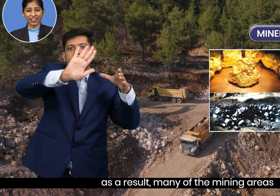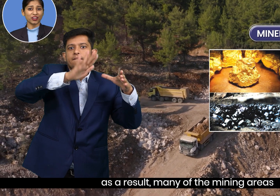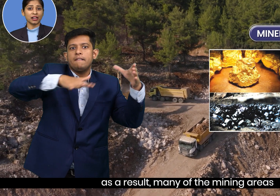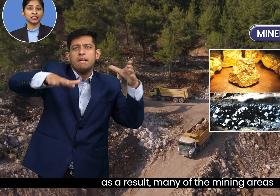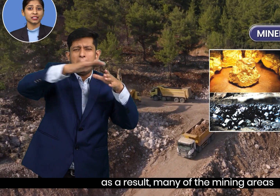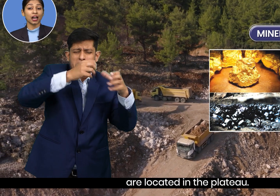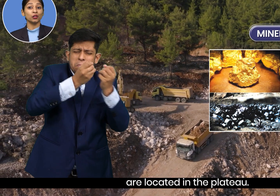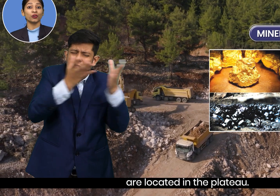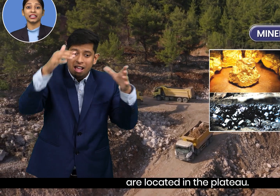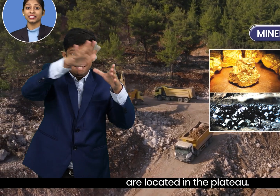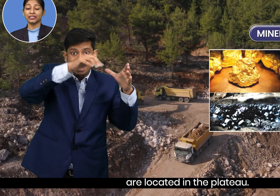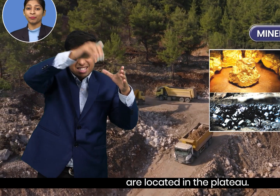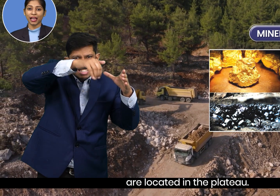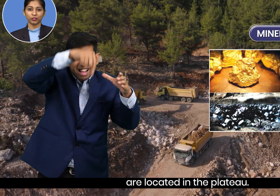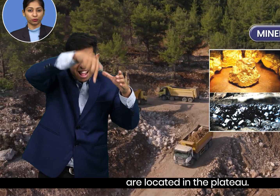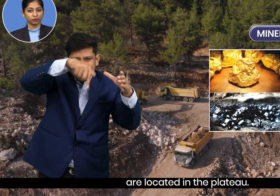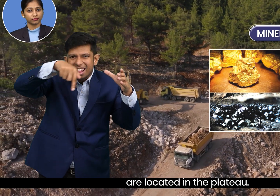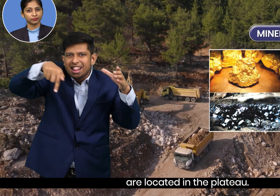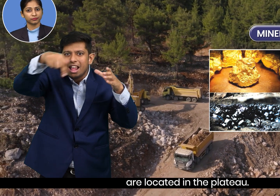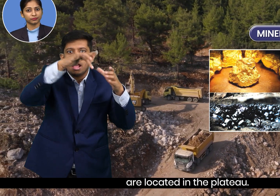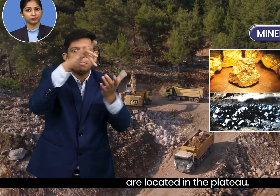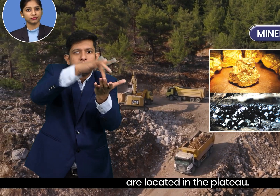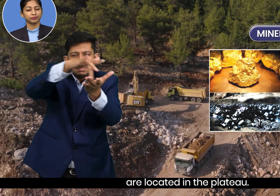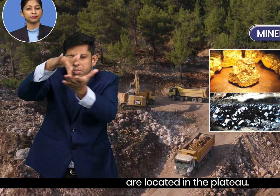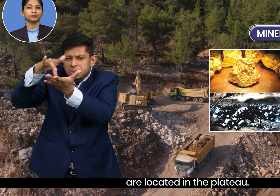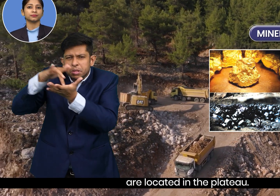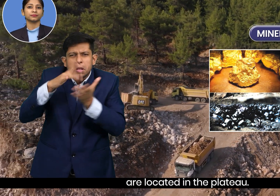mining areas are located in the plateau.